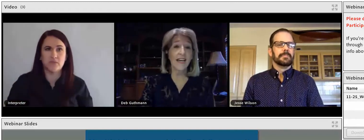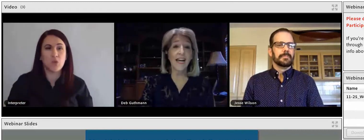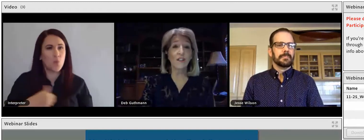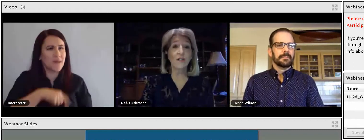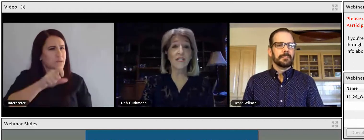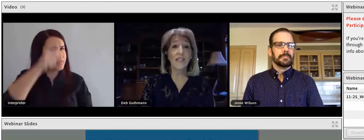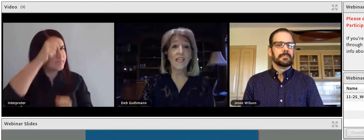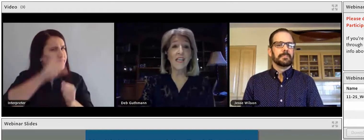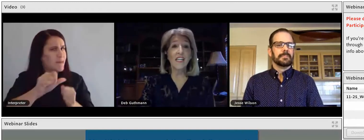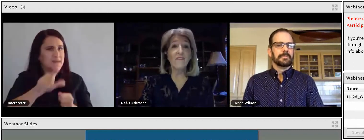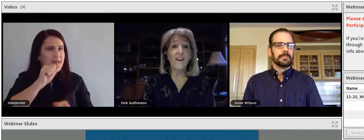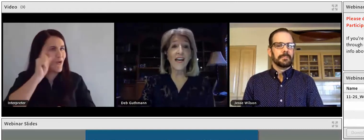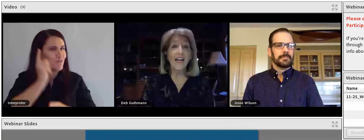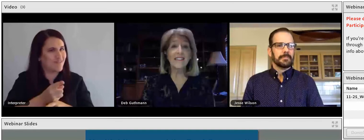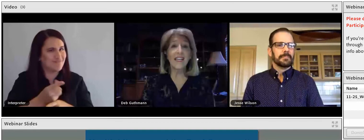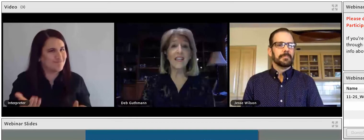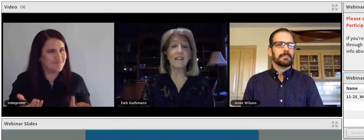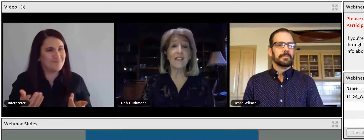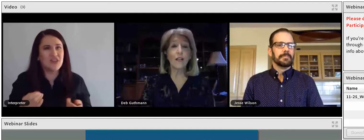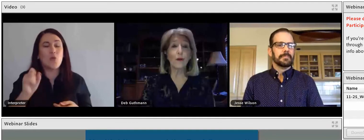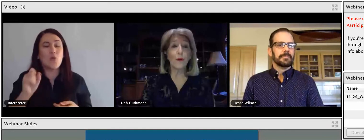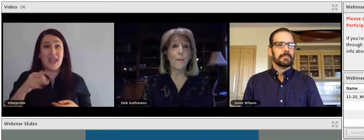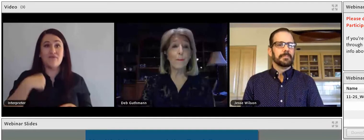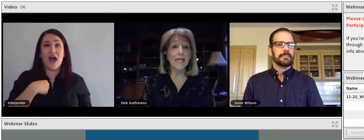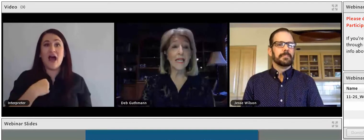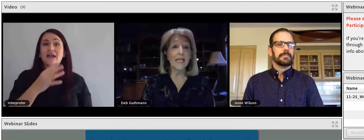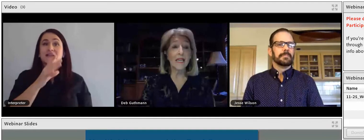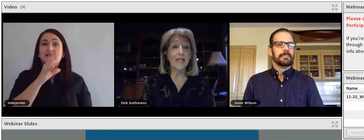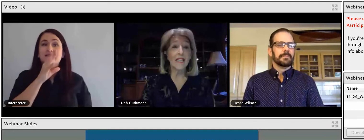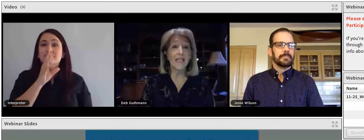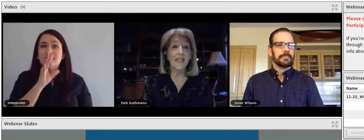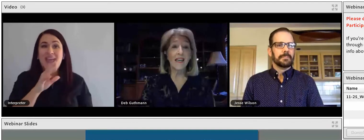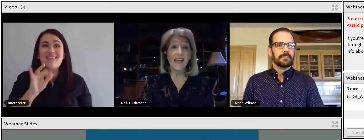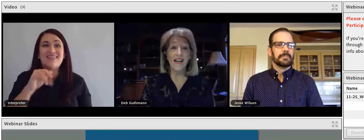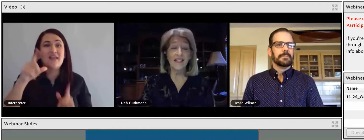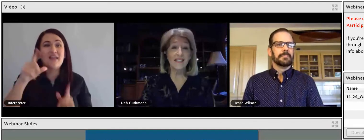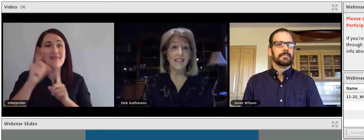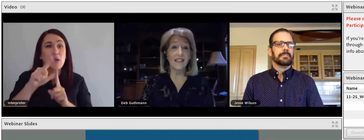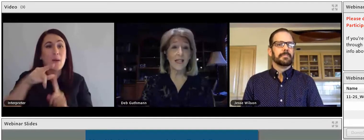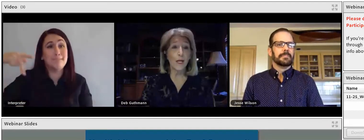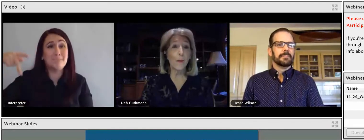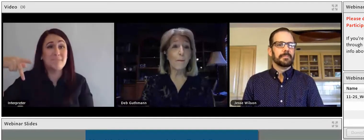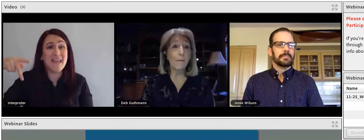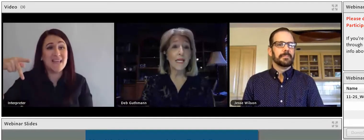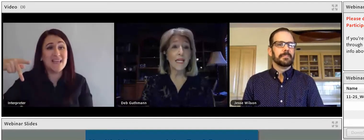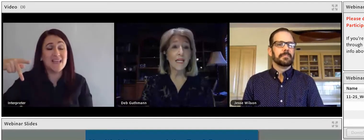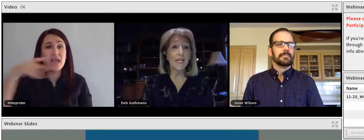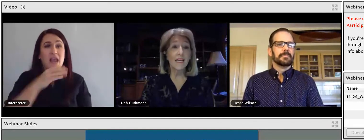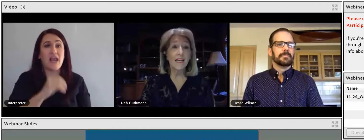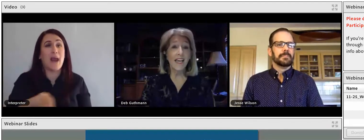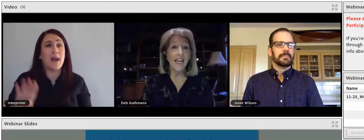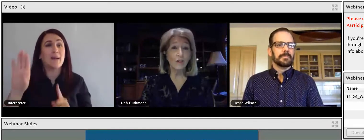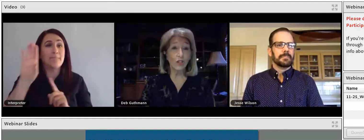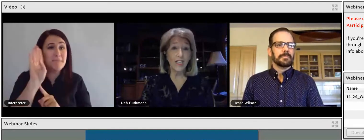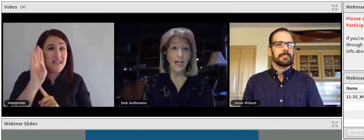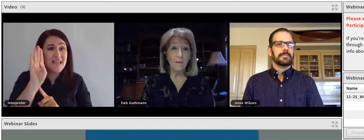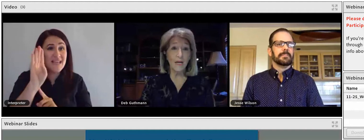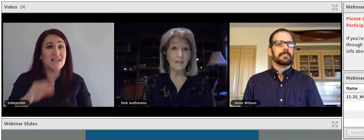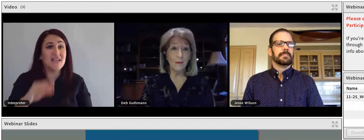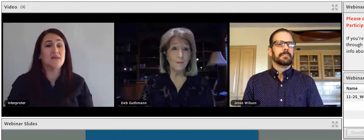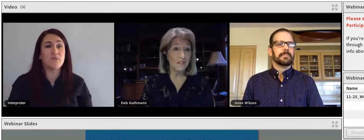that that's not accurate. If I say the letter P and I say the letter B and